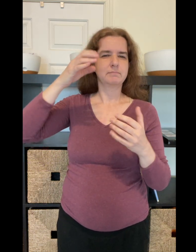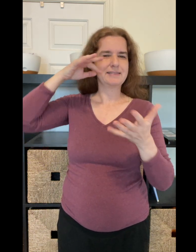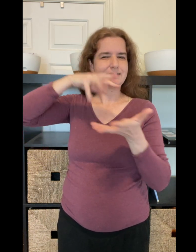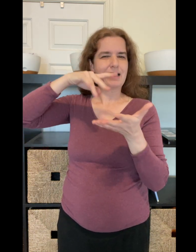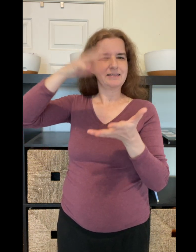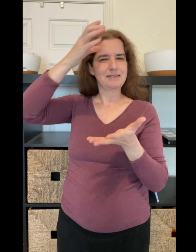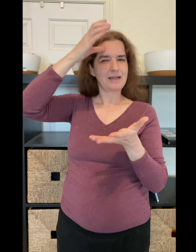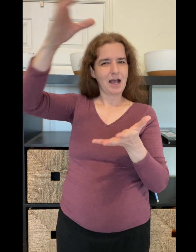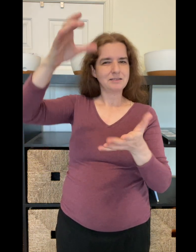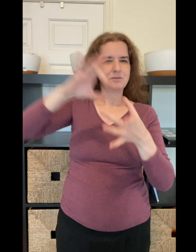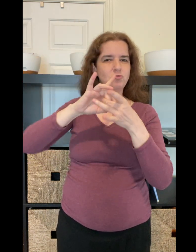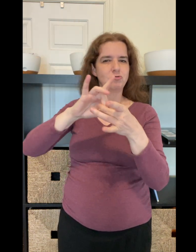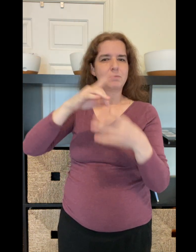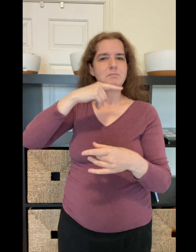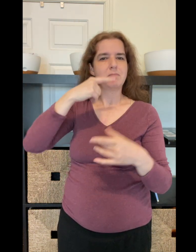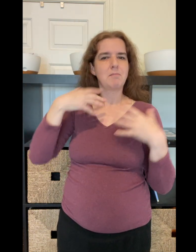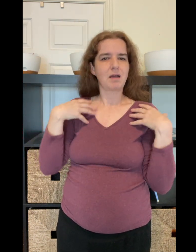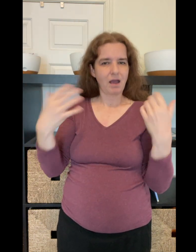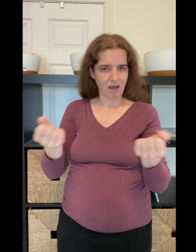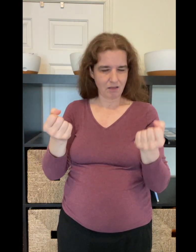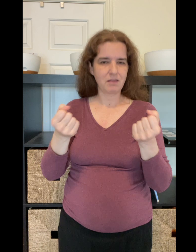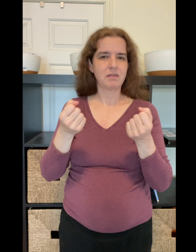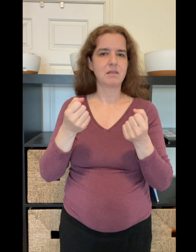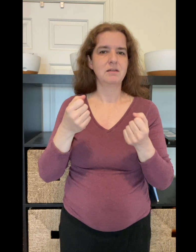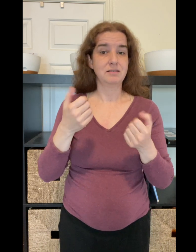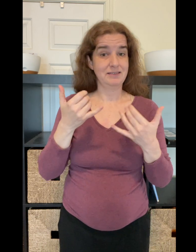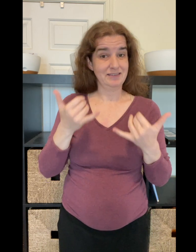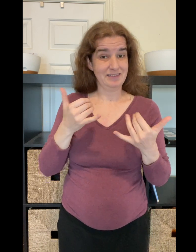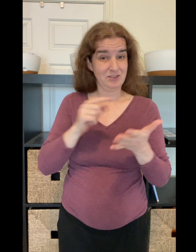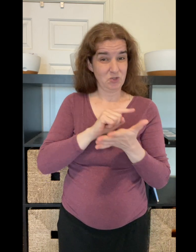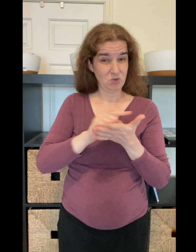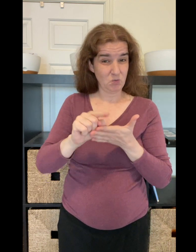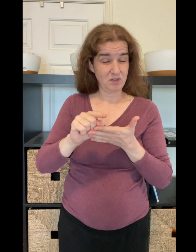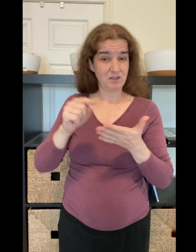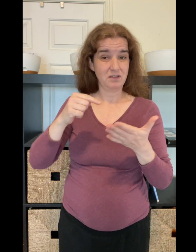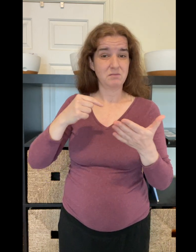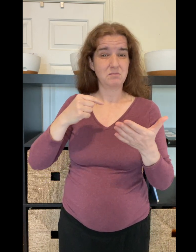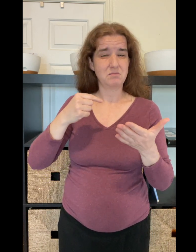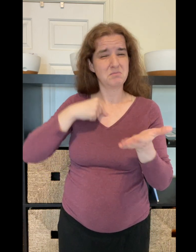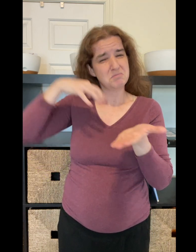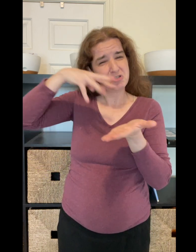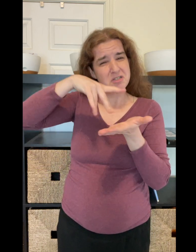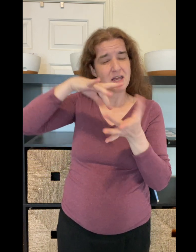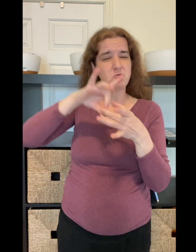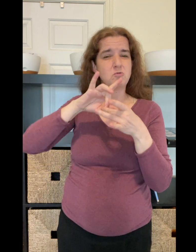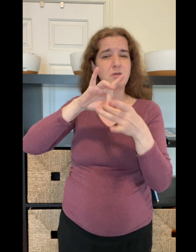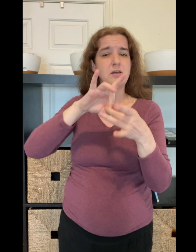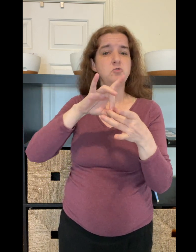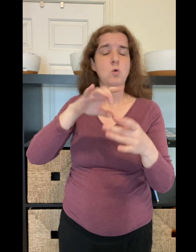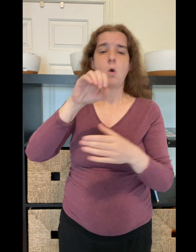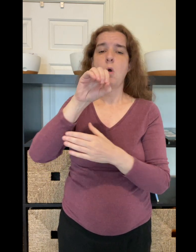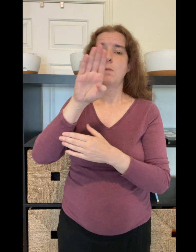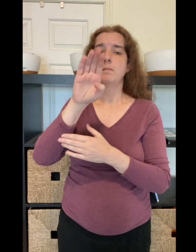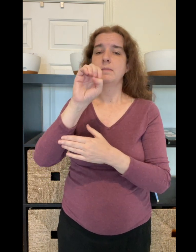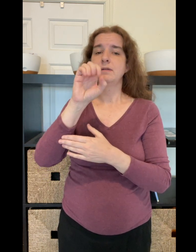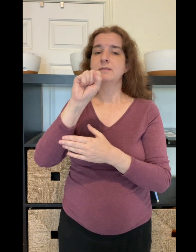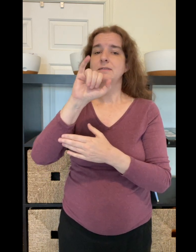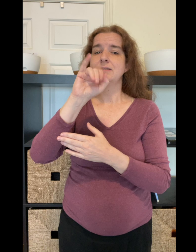you guys the studies, my concepts related to public health I'm studying. This week I've been studying related